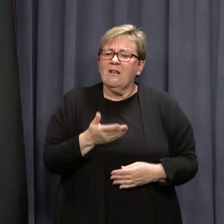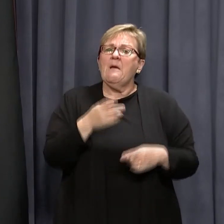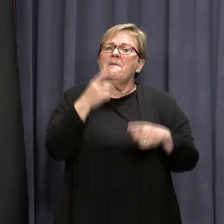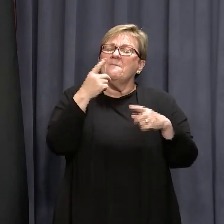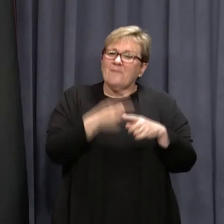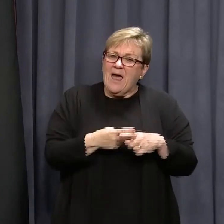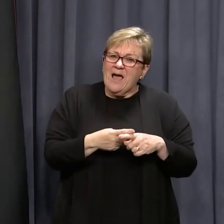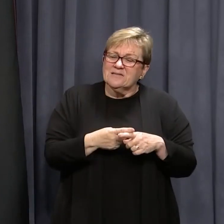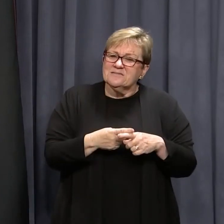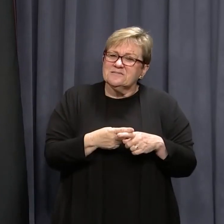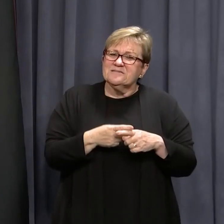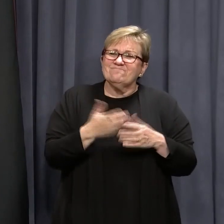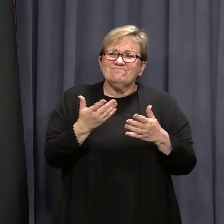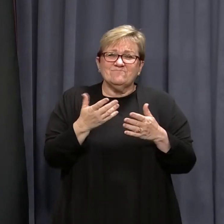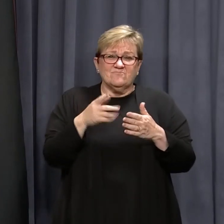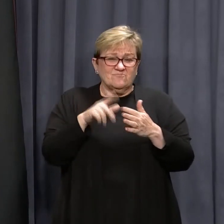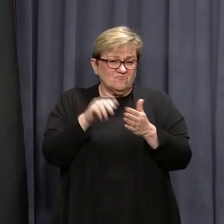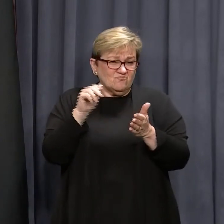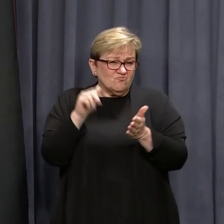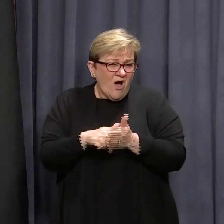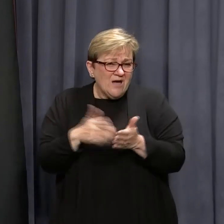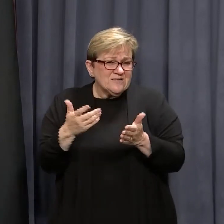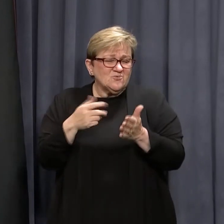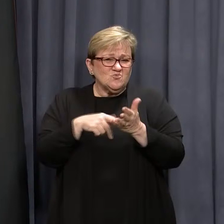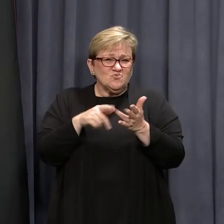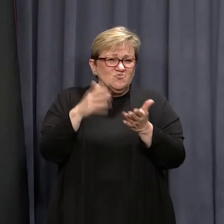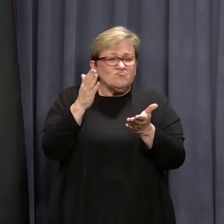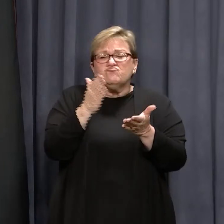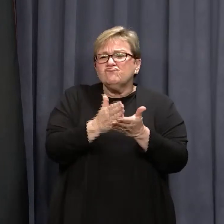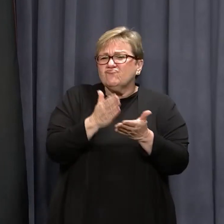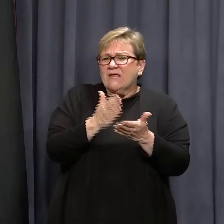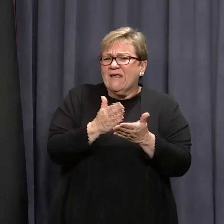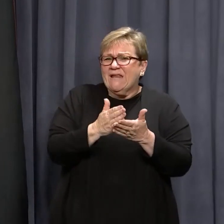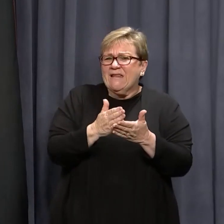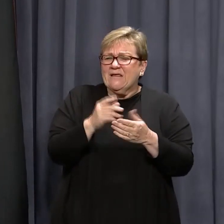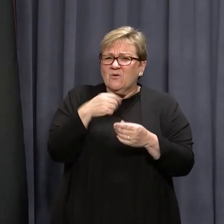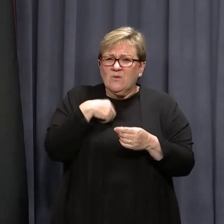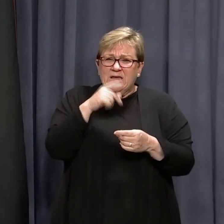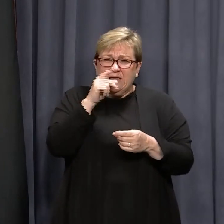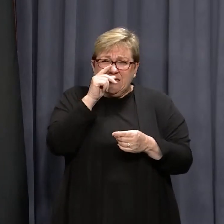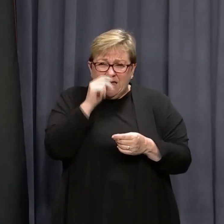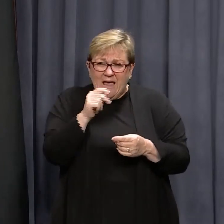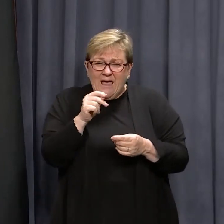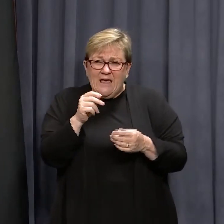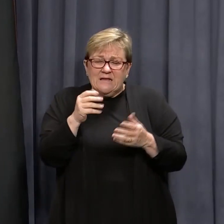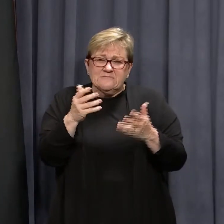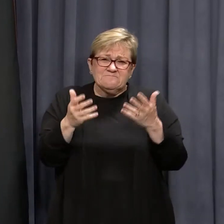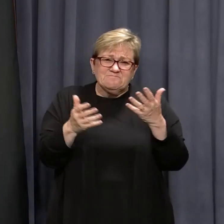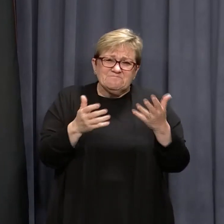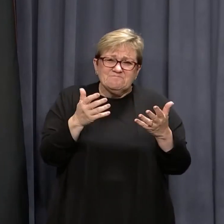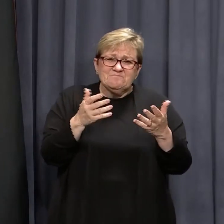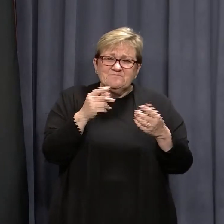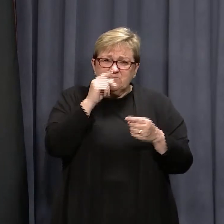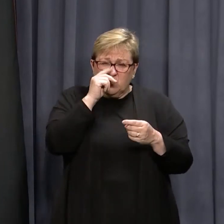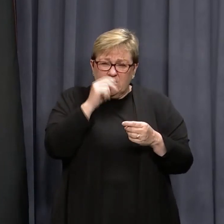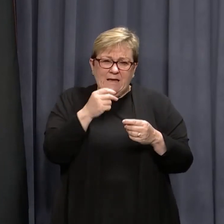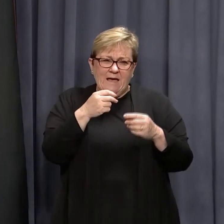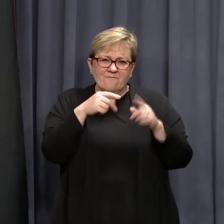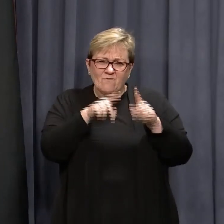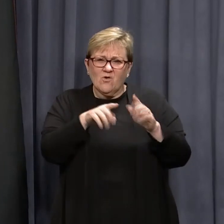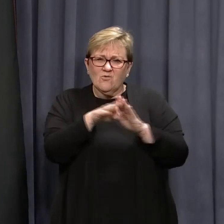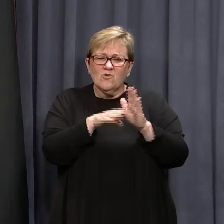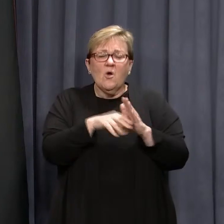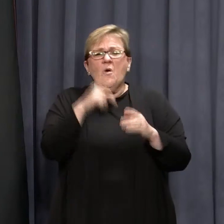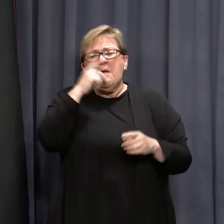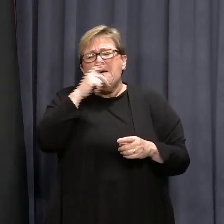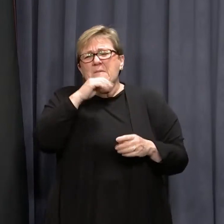also is whether it's practical to actually and able to be reasonably enforced. So we've got people